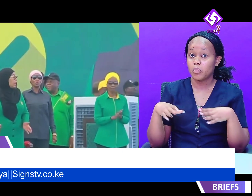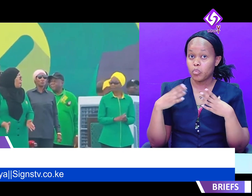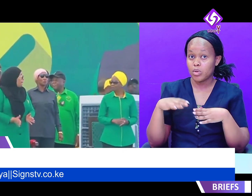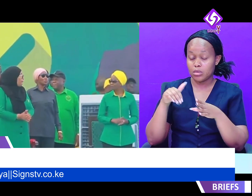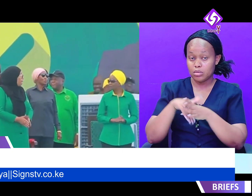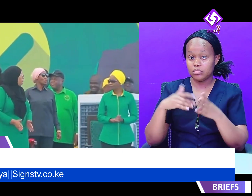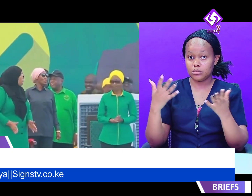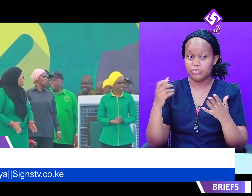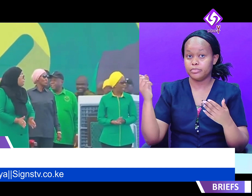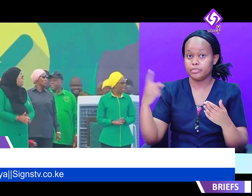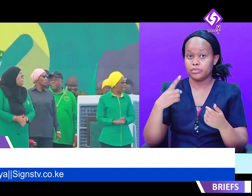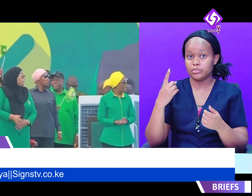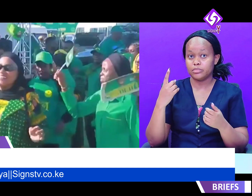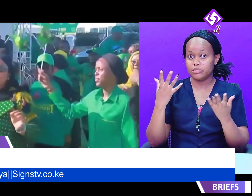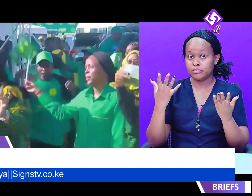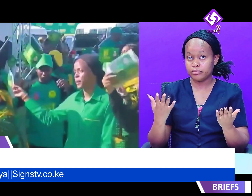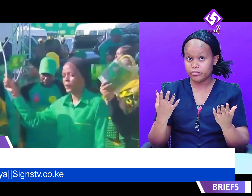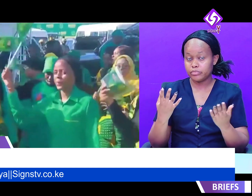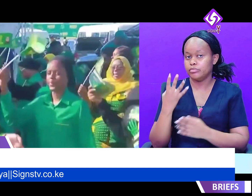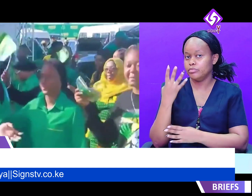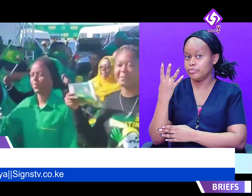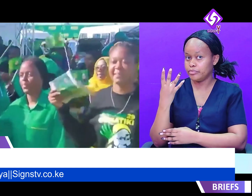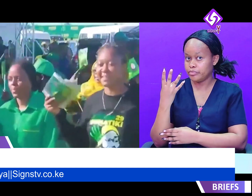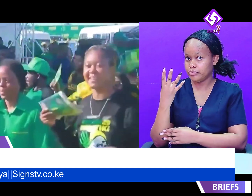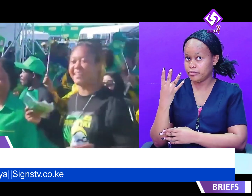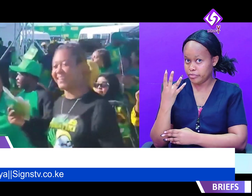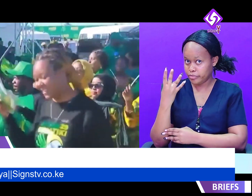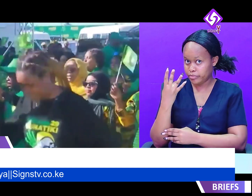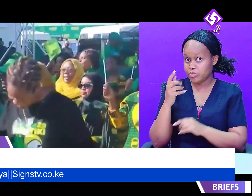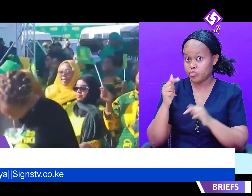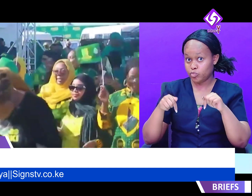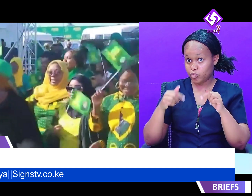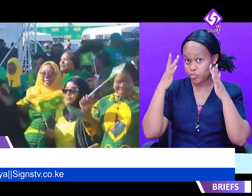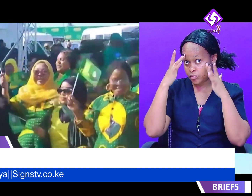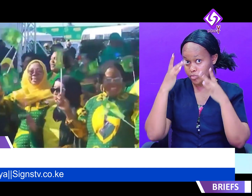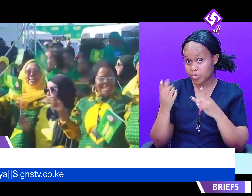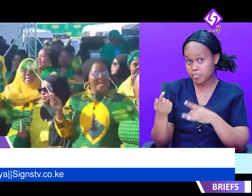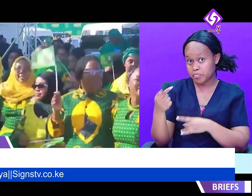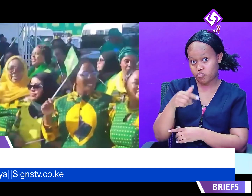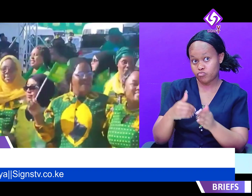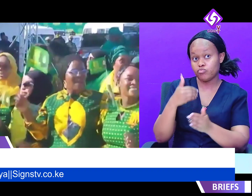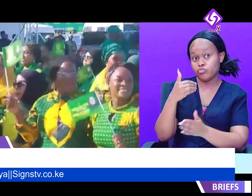is proceeding without the presence of the main opposition parties, which has drawn international